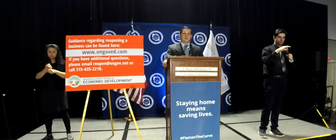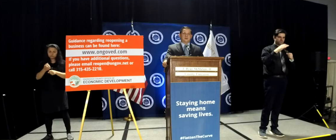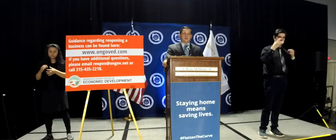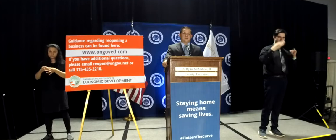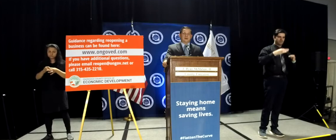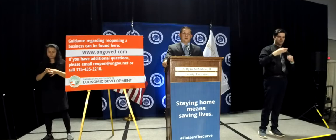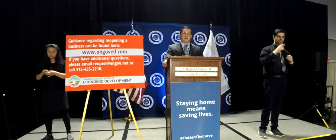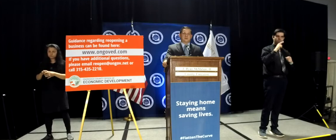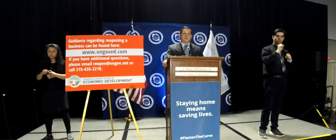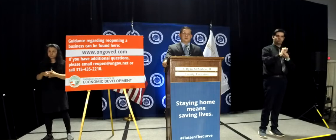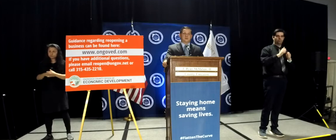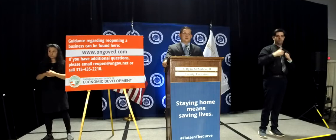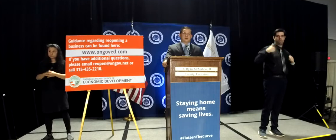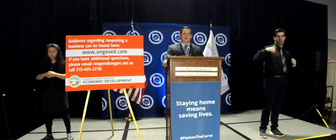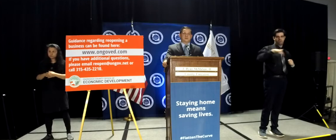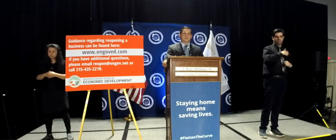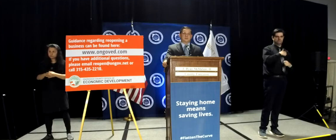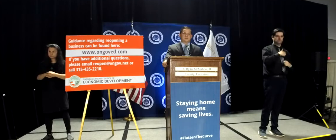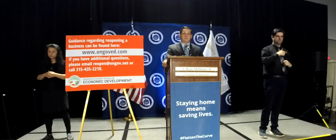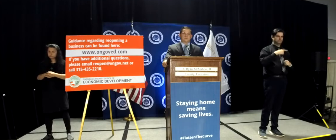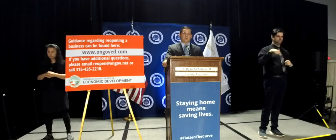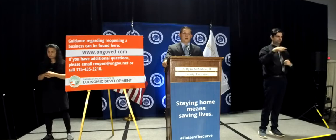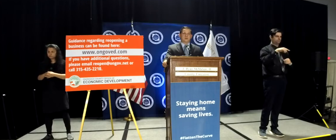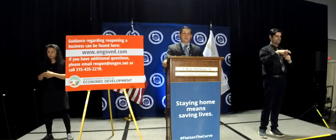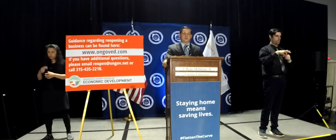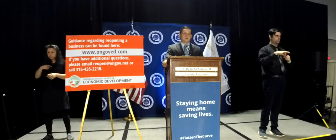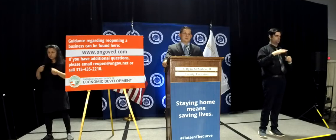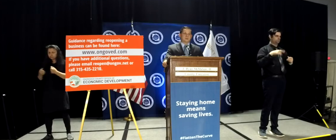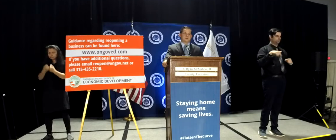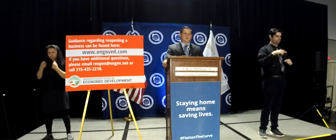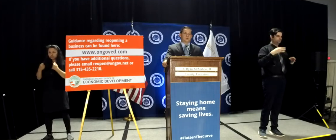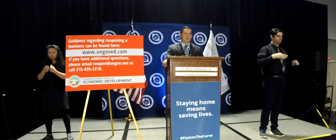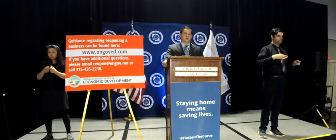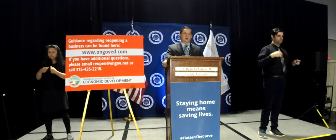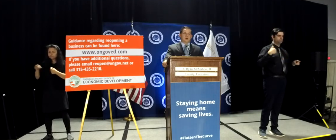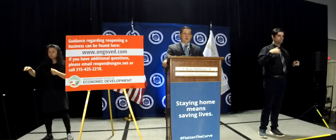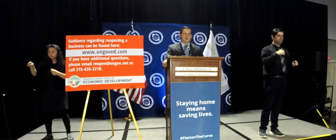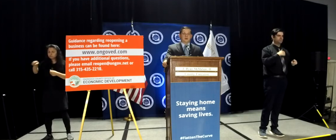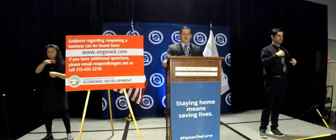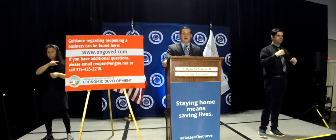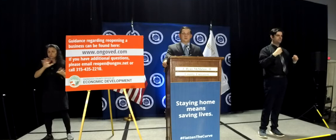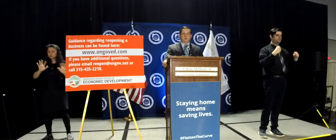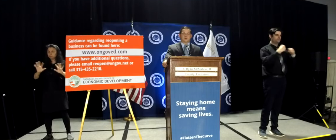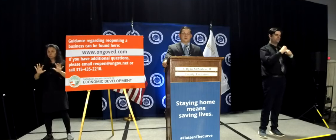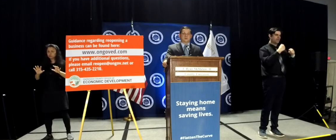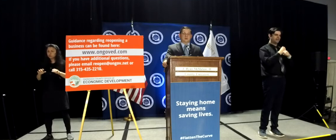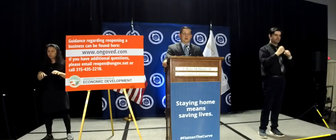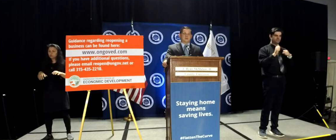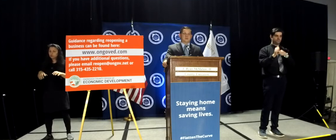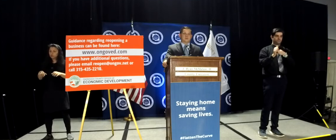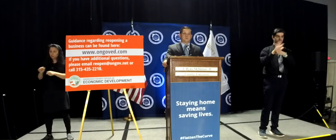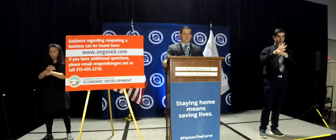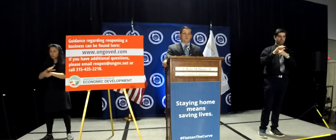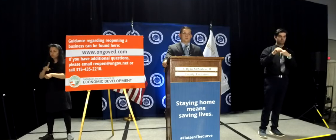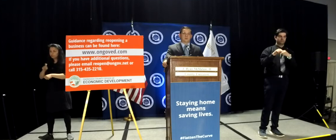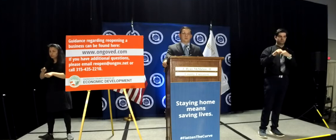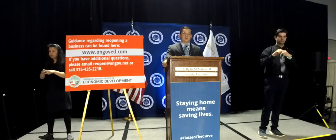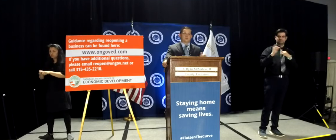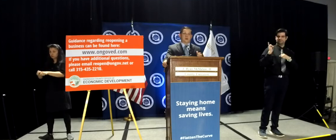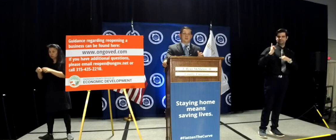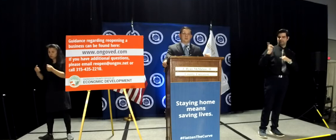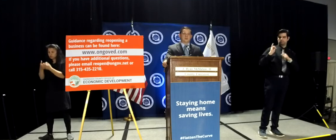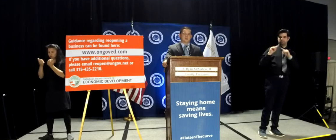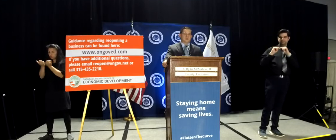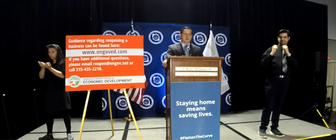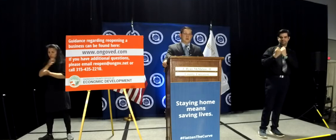fighting a virus, you're all on the same team. We're all on the same team on this. So the hardest work is still ahead of us once we get